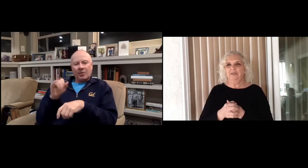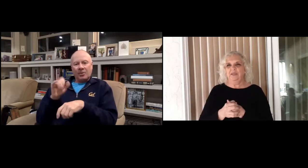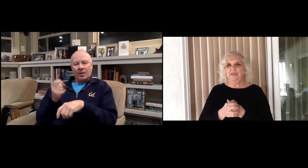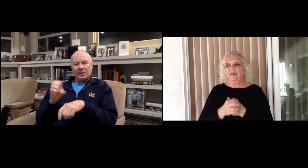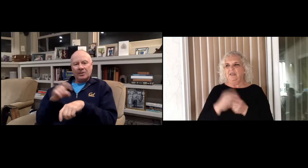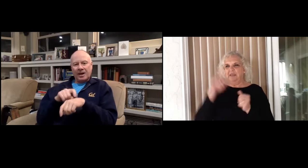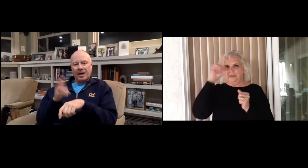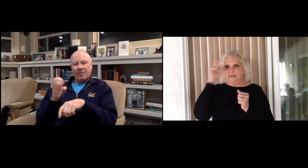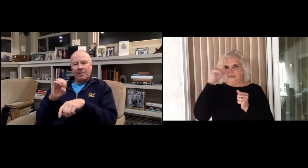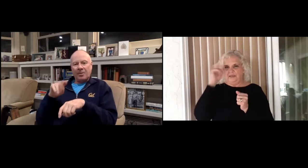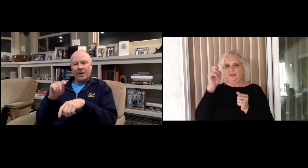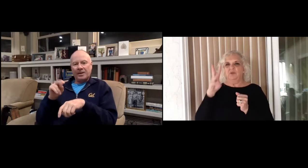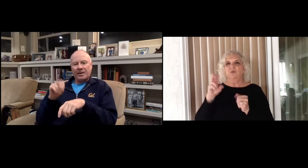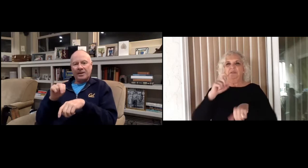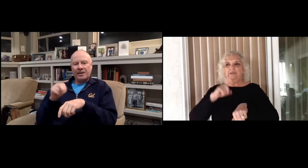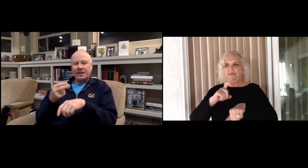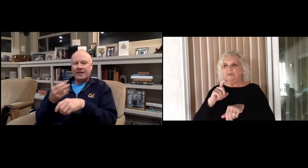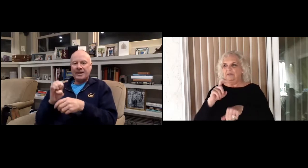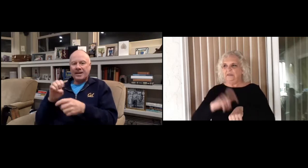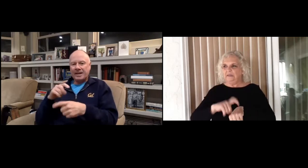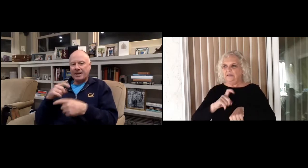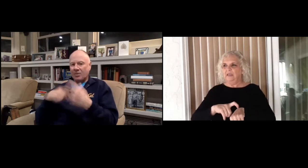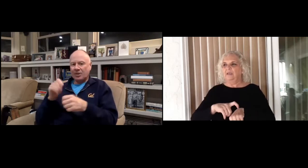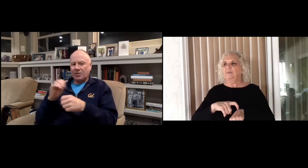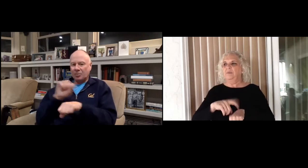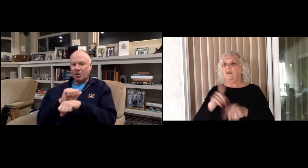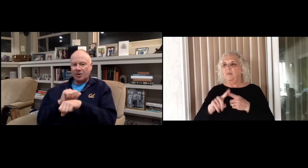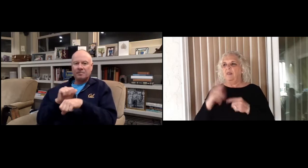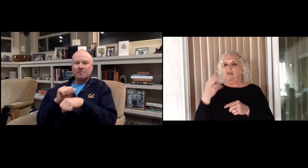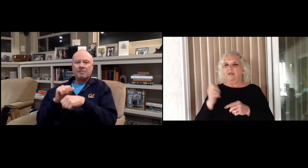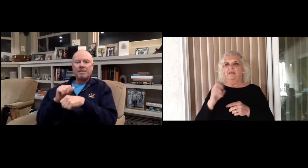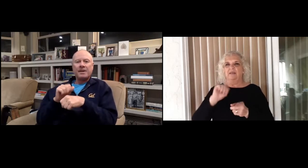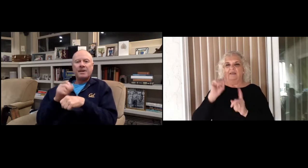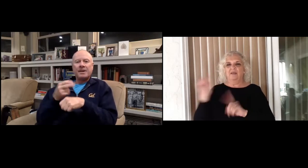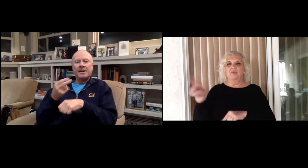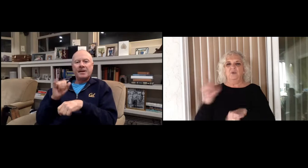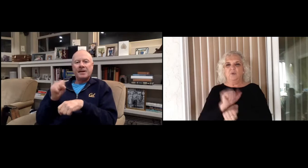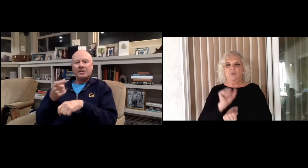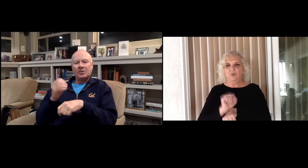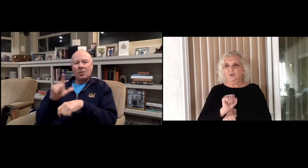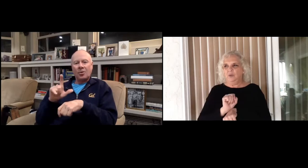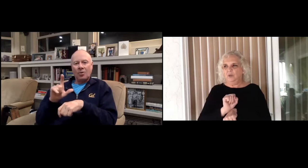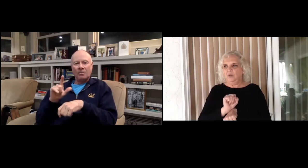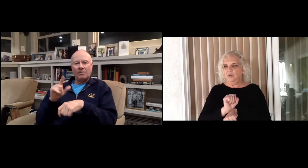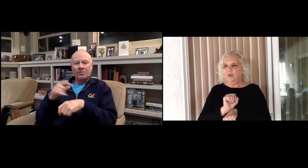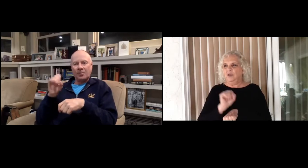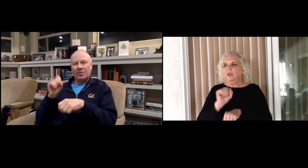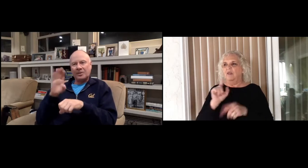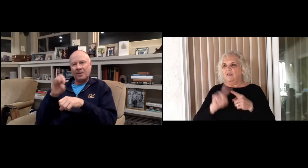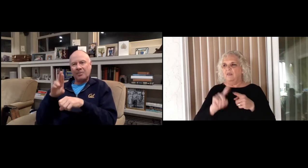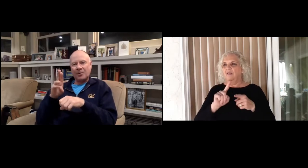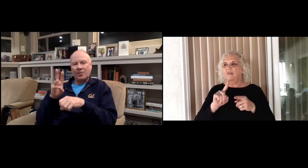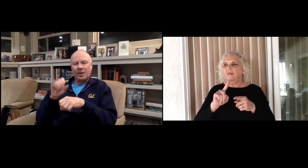Summer was the time when he went to work. His goal for